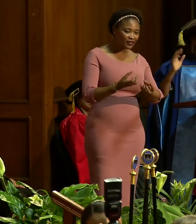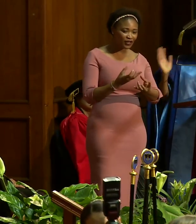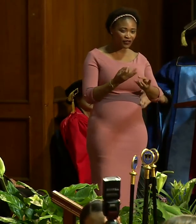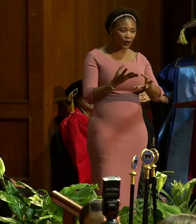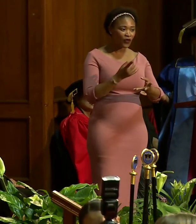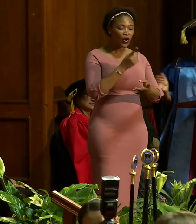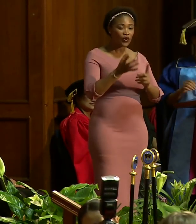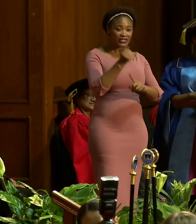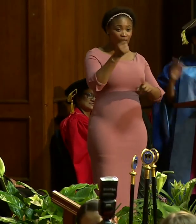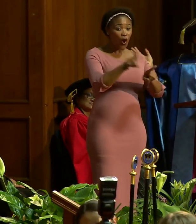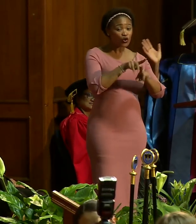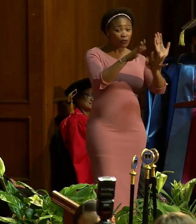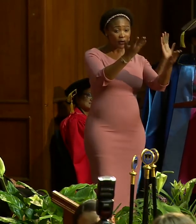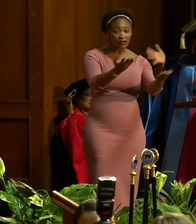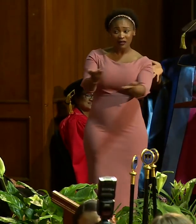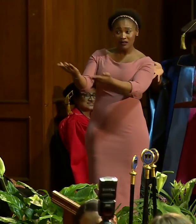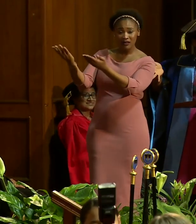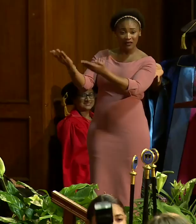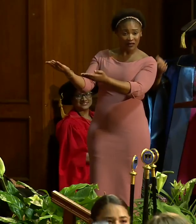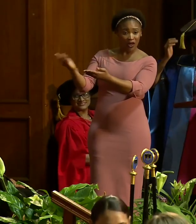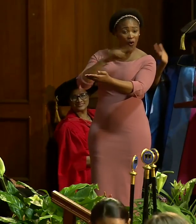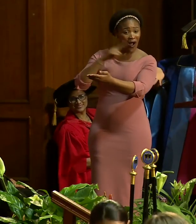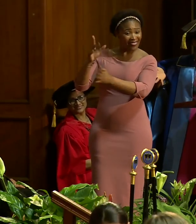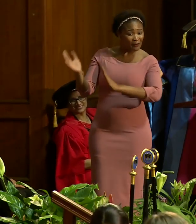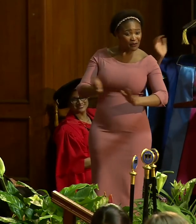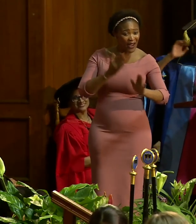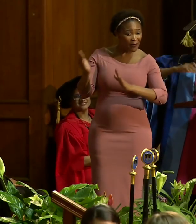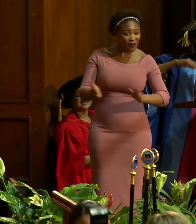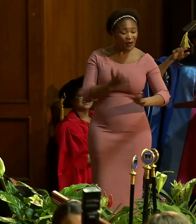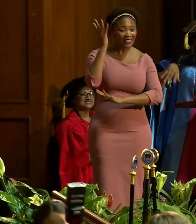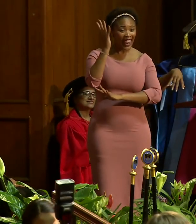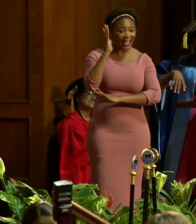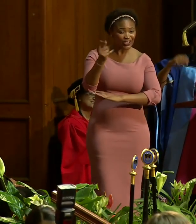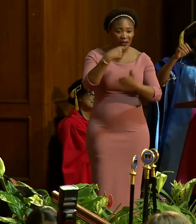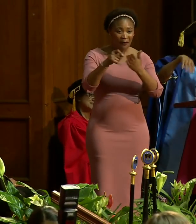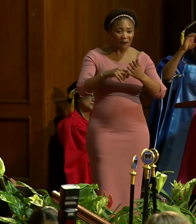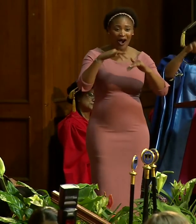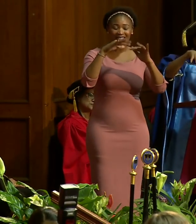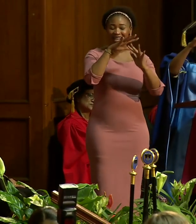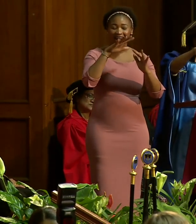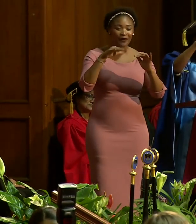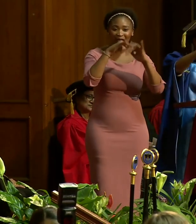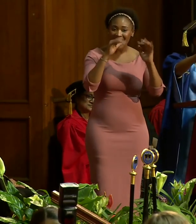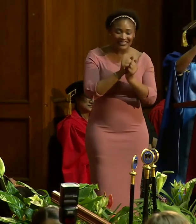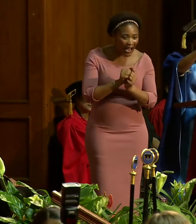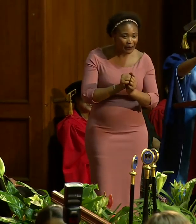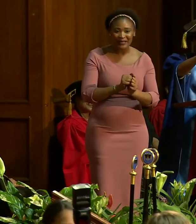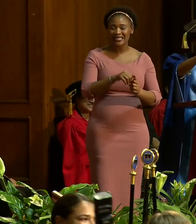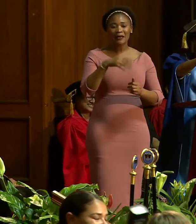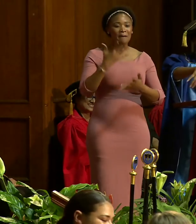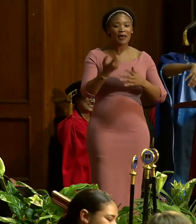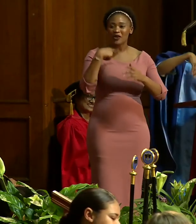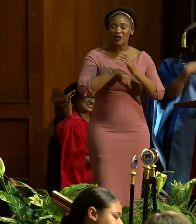if the people on stage were not there. These are the people who prepared the lectures, they marked your assignments, good ones and bad ones. Even when you were mean, they came back to class to